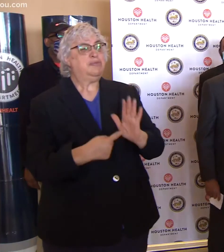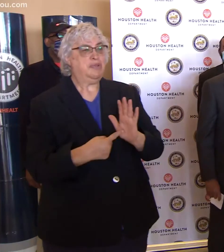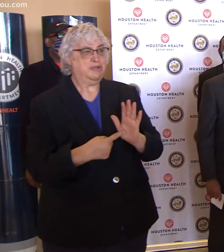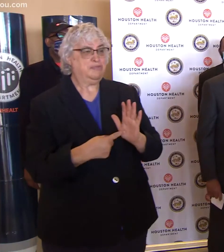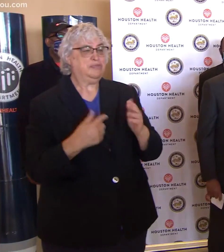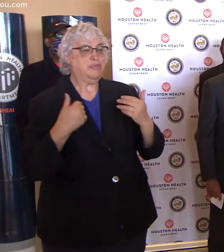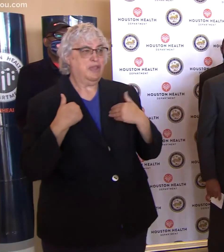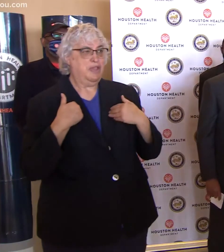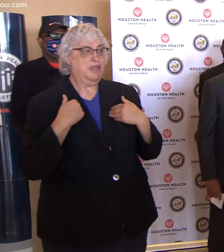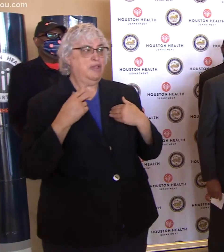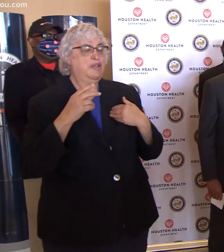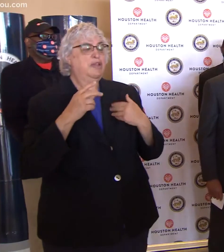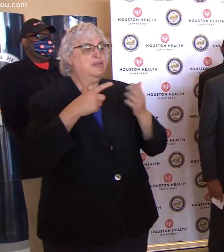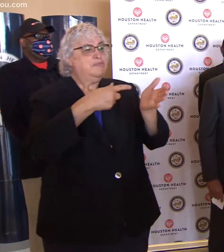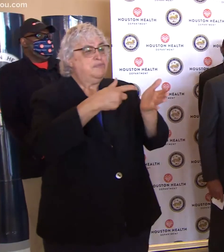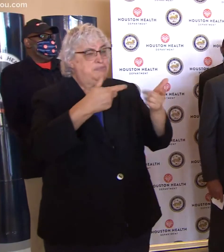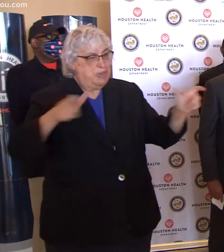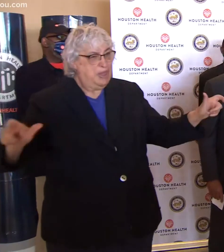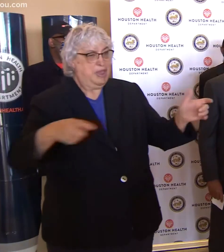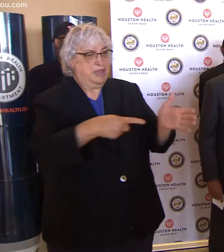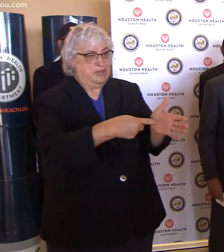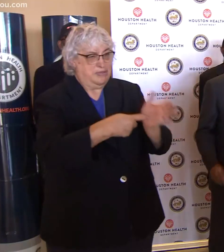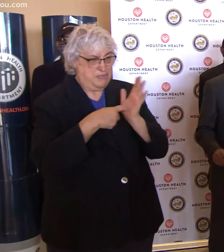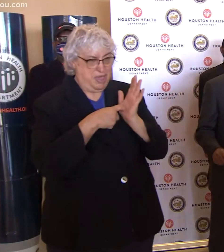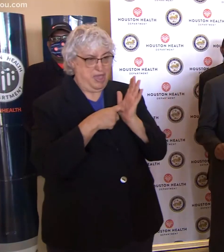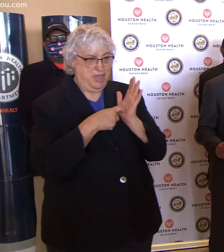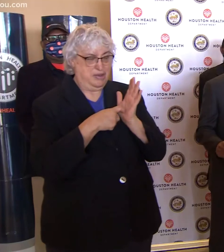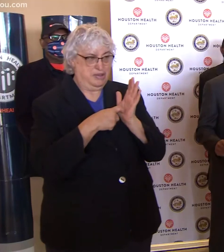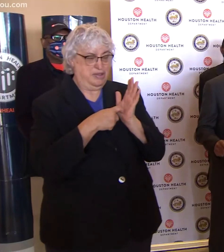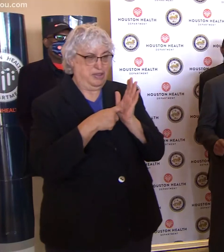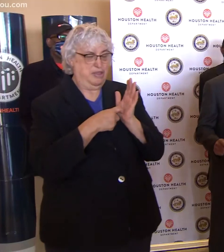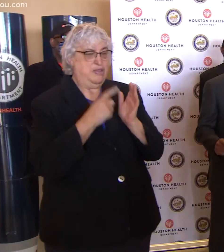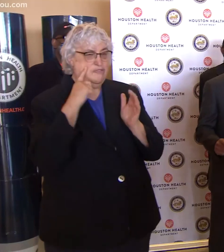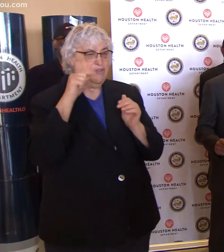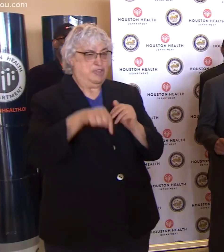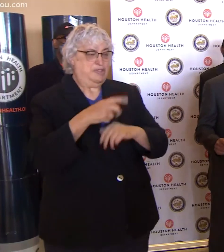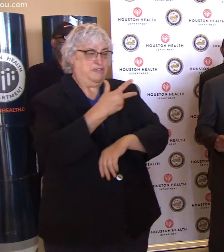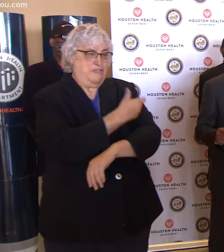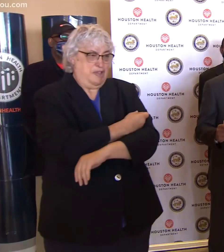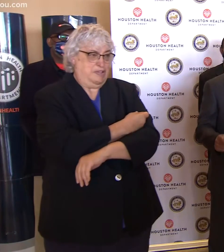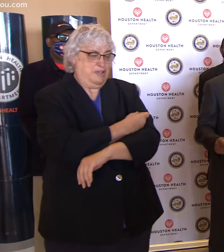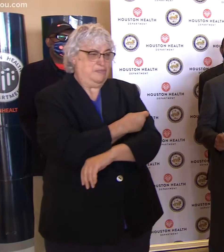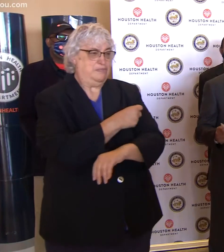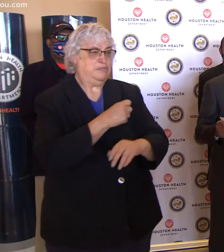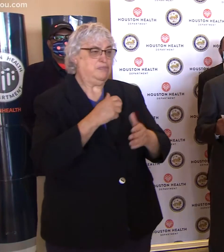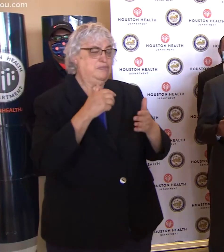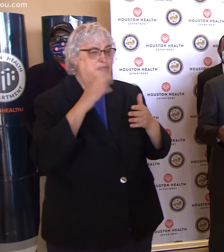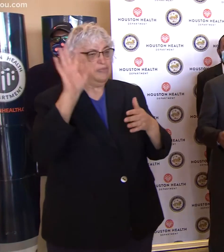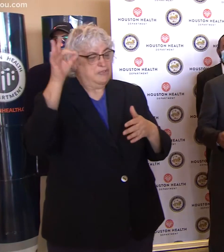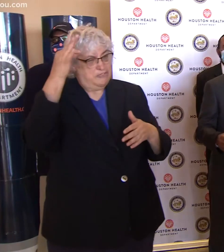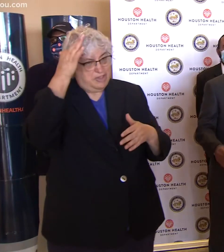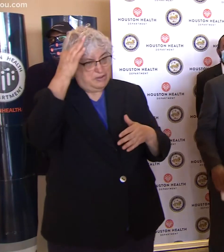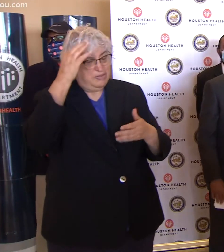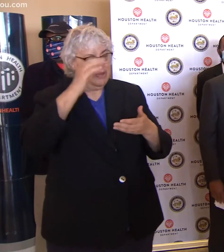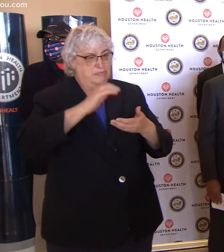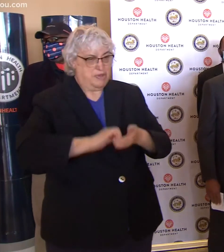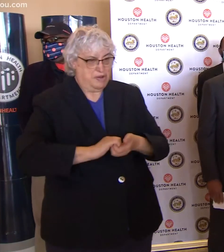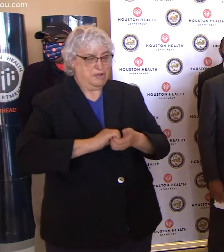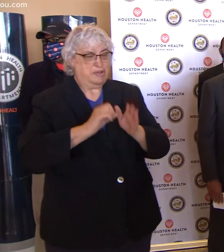huge demand for this vaccine. Yeah. And so I look forward to working very closely with our federal partners, with our state